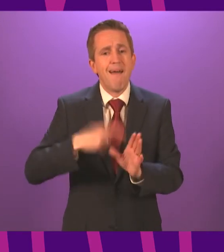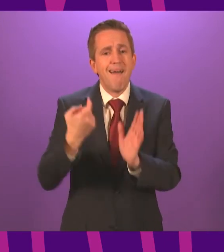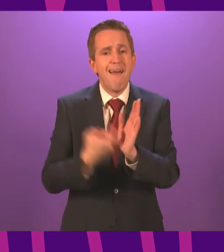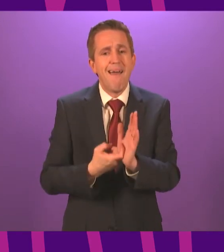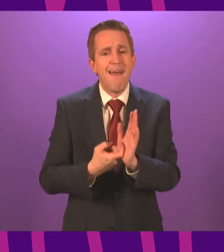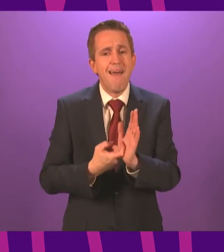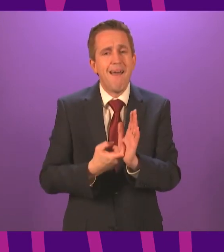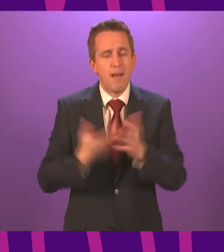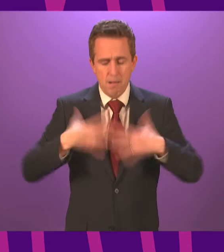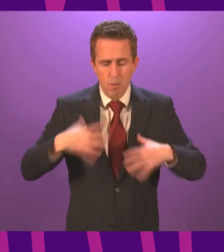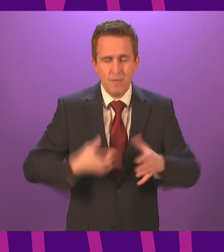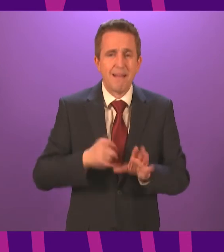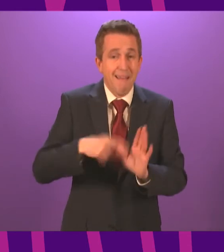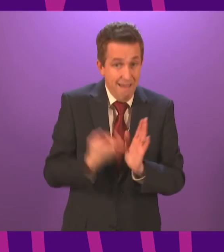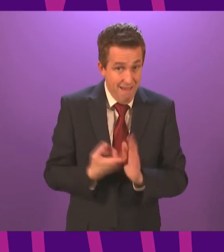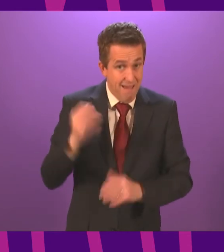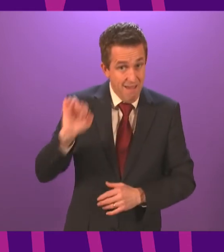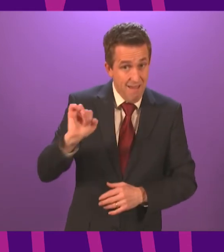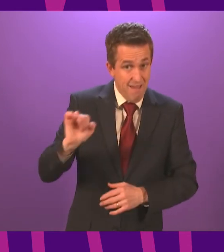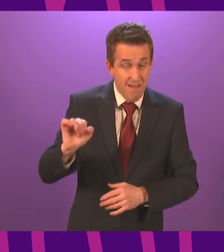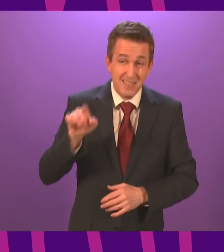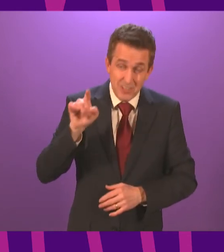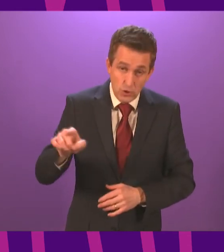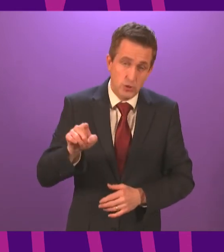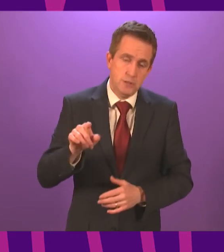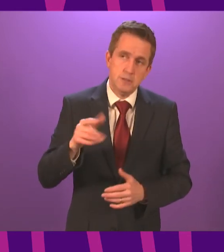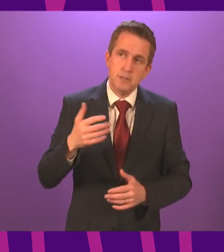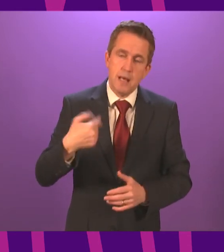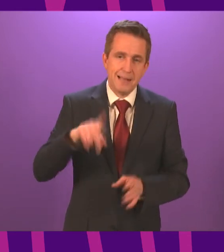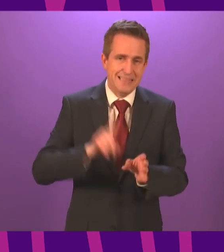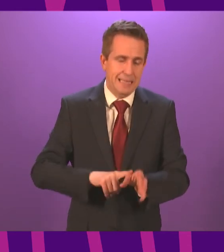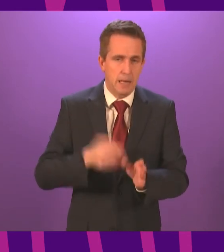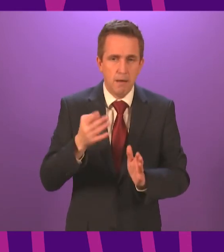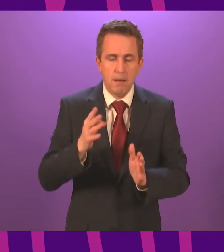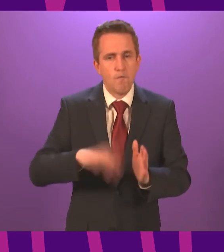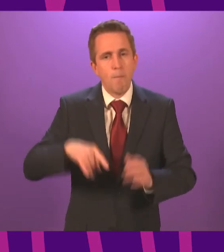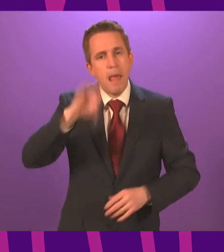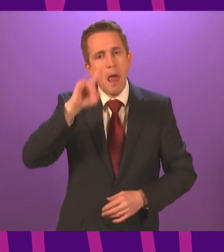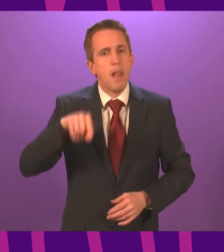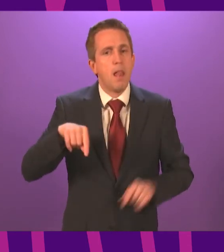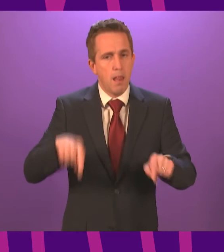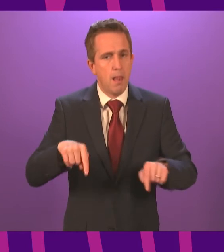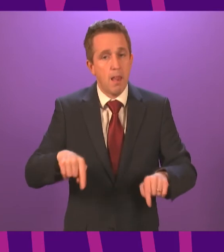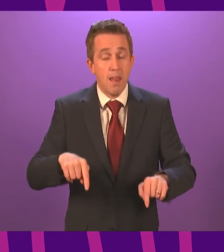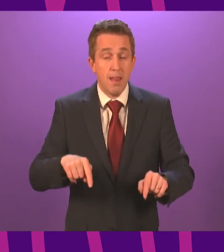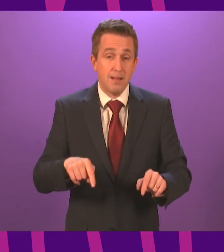Occasion Wear. She says she has endured a business year from hell and will be